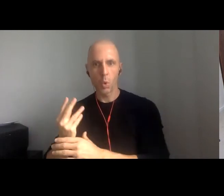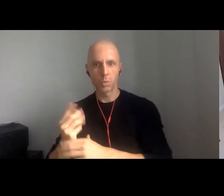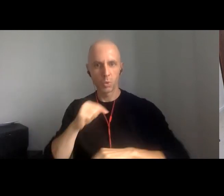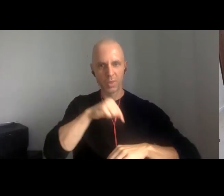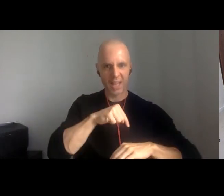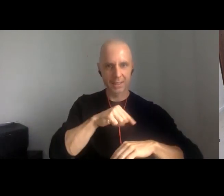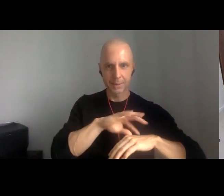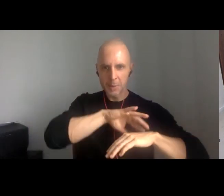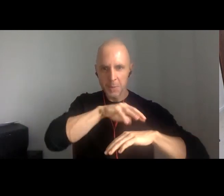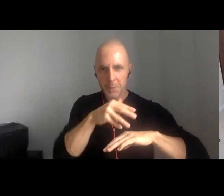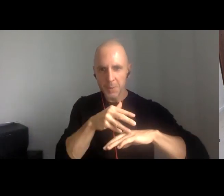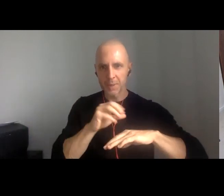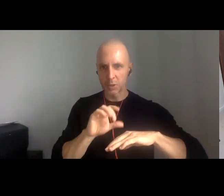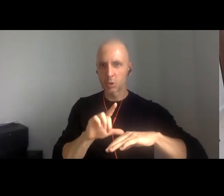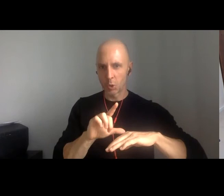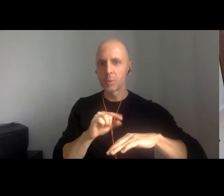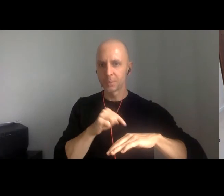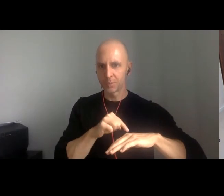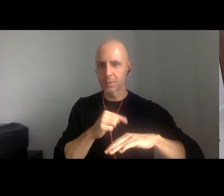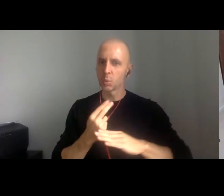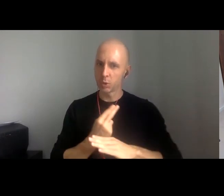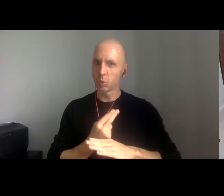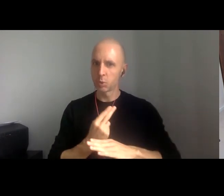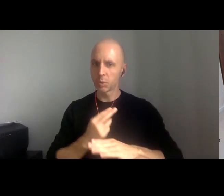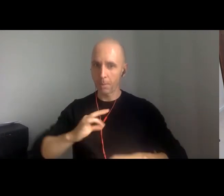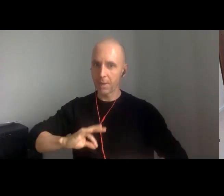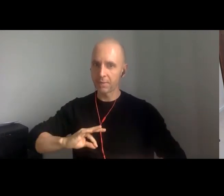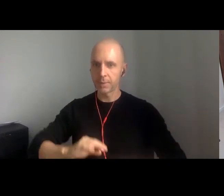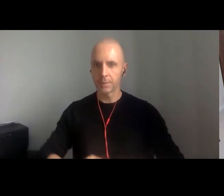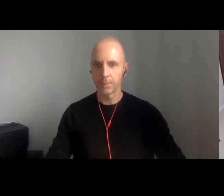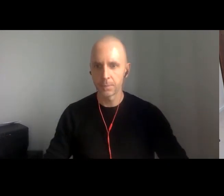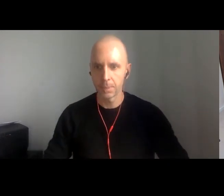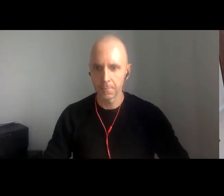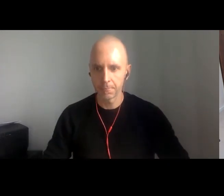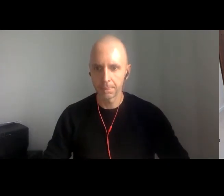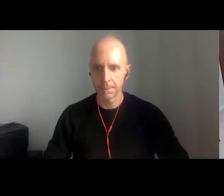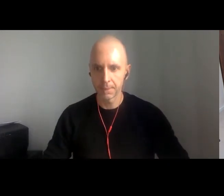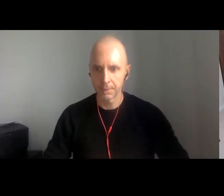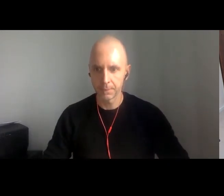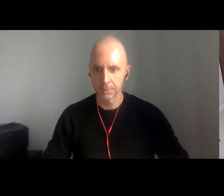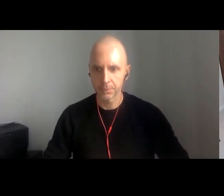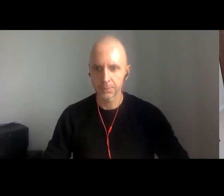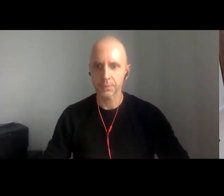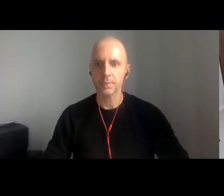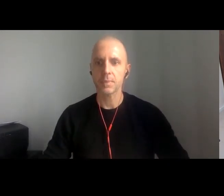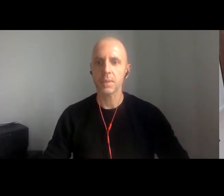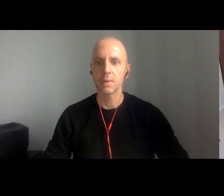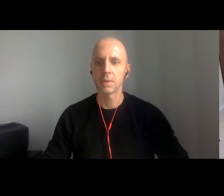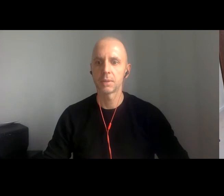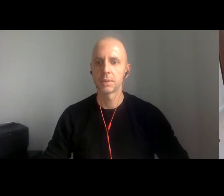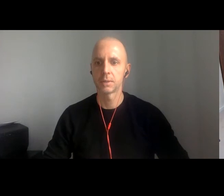We do have, so I keep forgetting to read the questions. Do you have any volunteer help from Queen students? Yes,